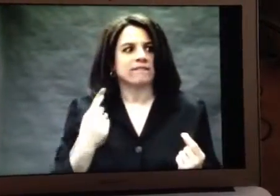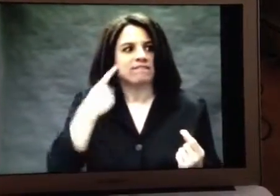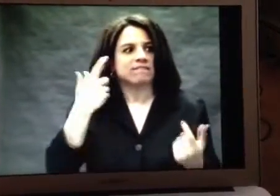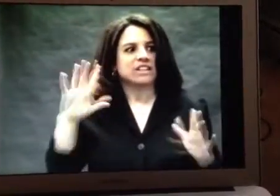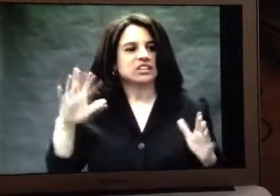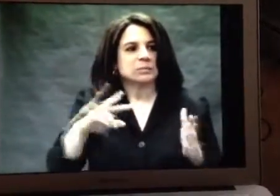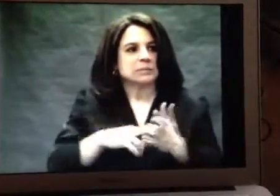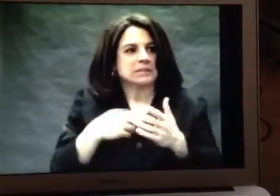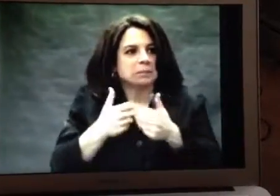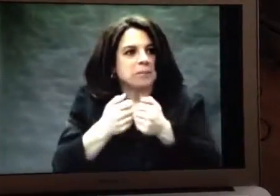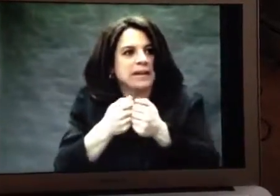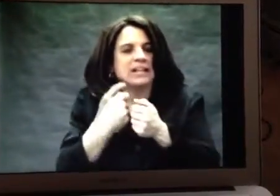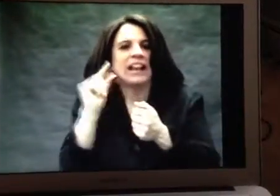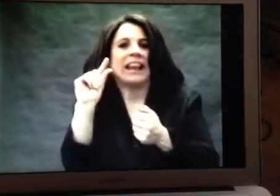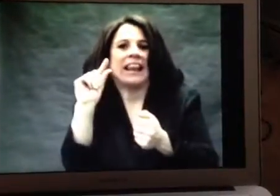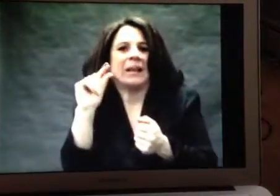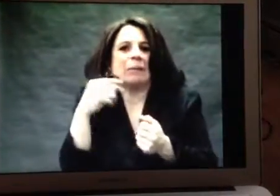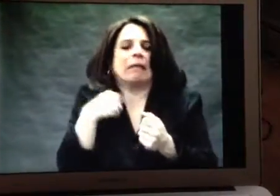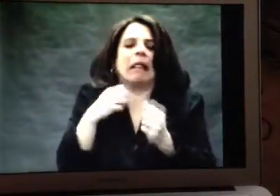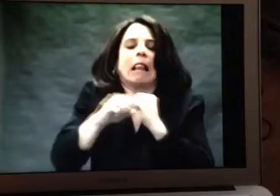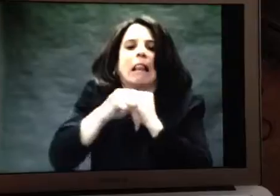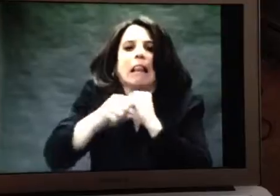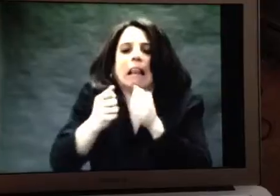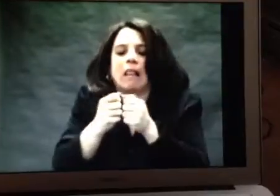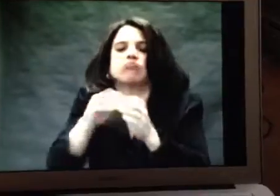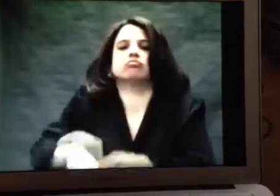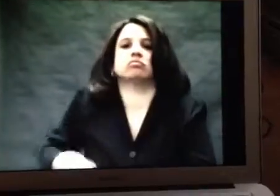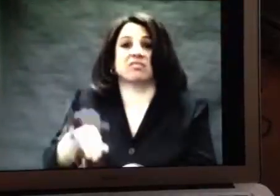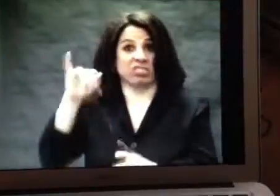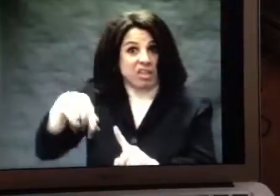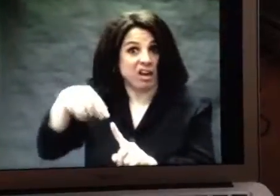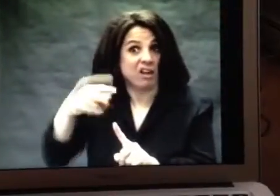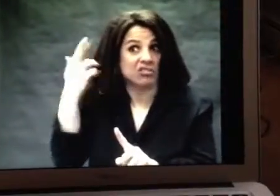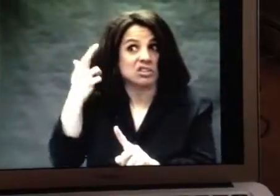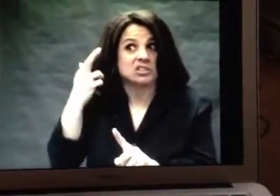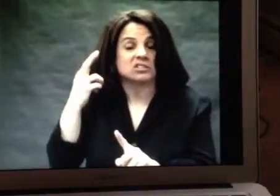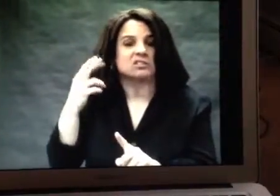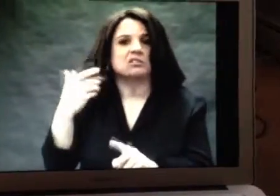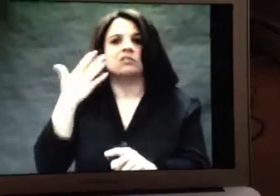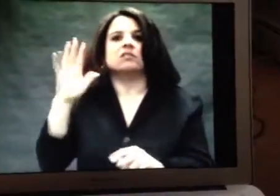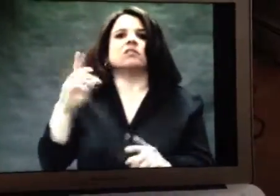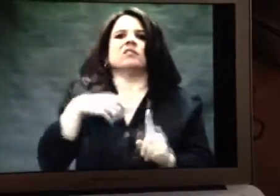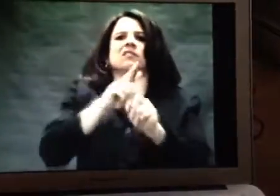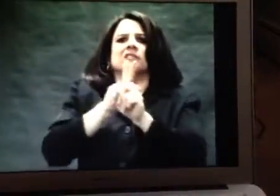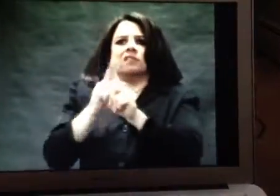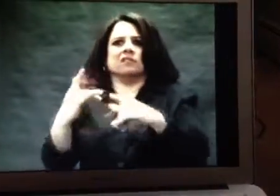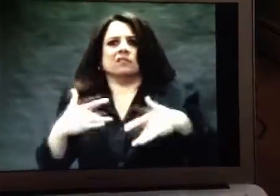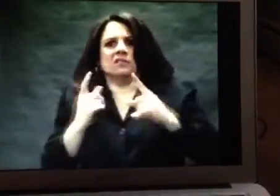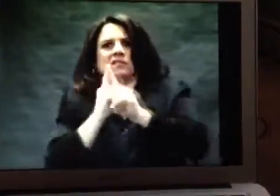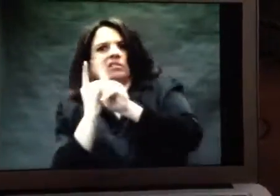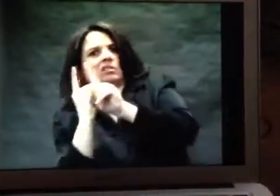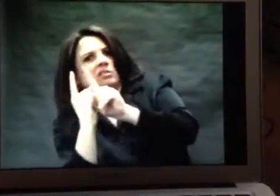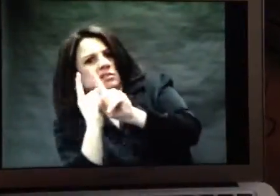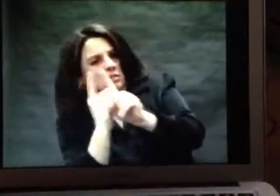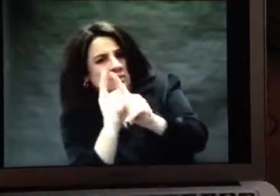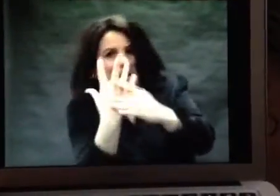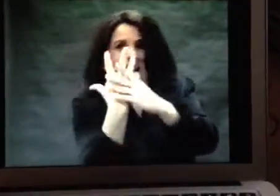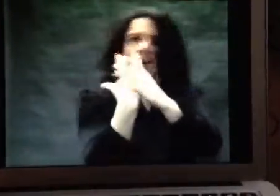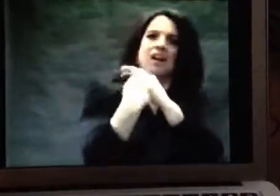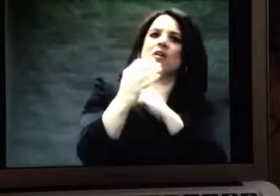was in trouble, and I thought it was because I was texting a little bit after they had told me to put it away. So I went up to him, and